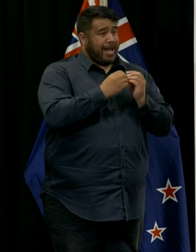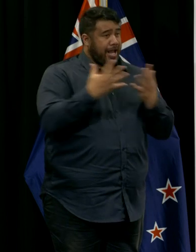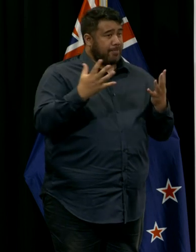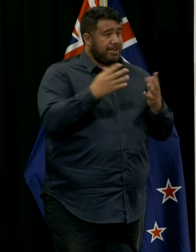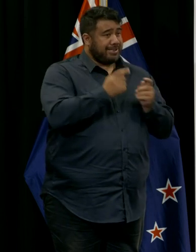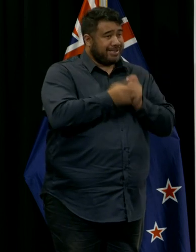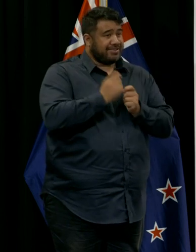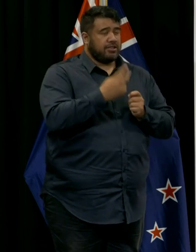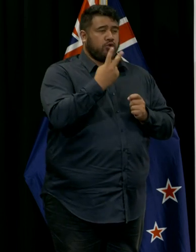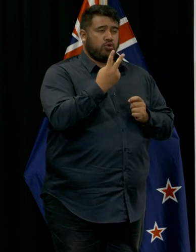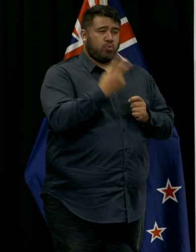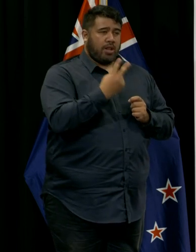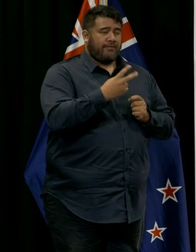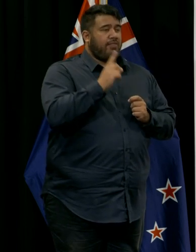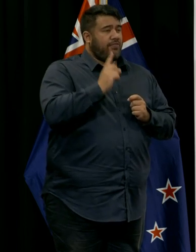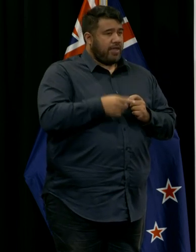12,683.